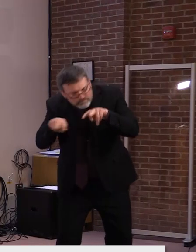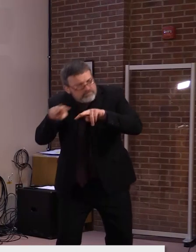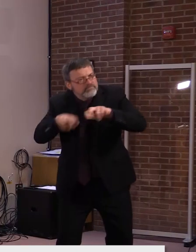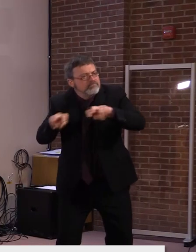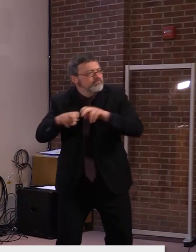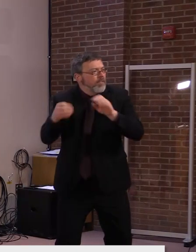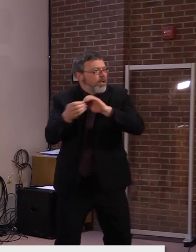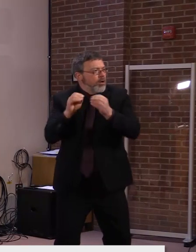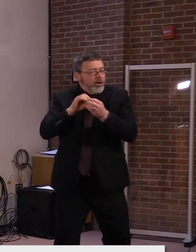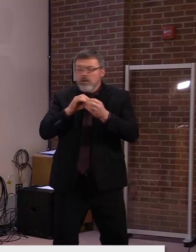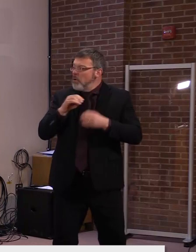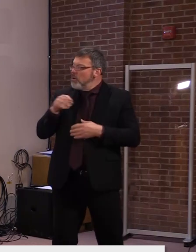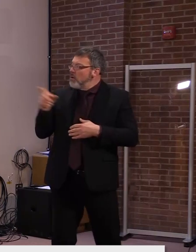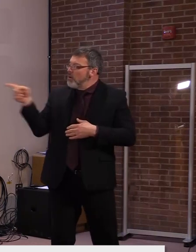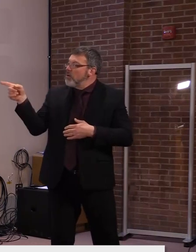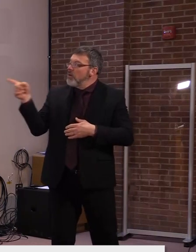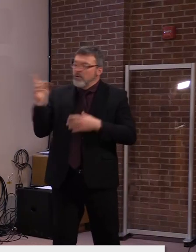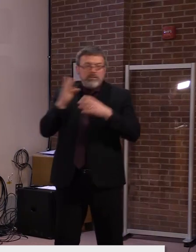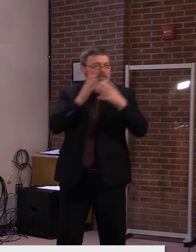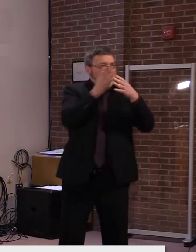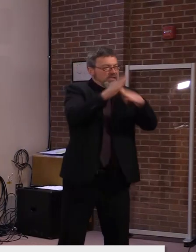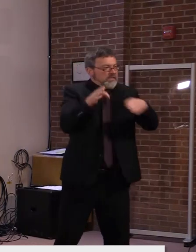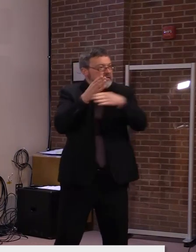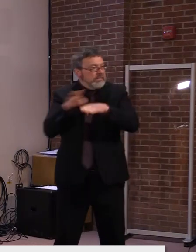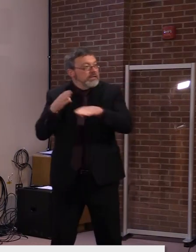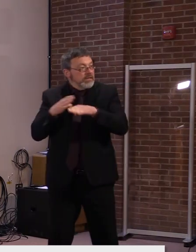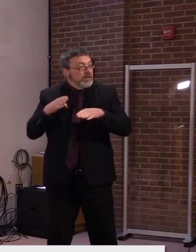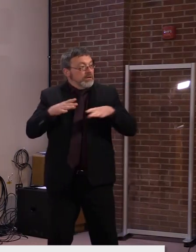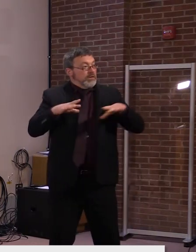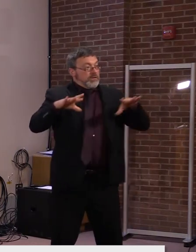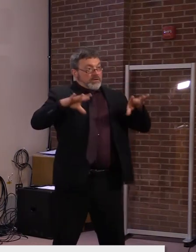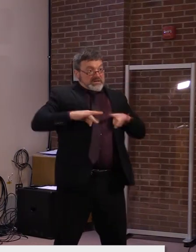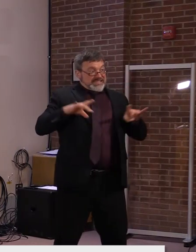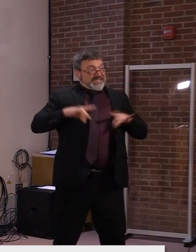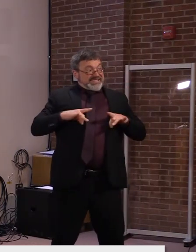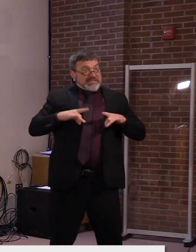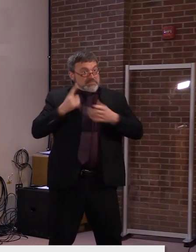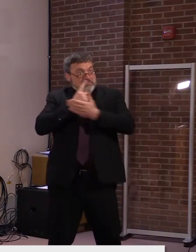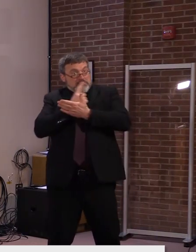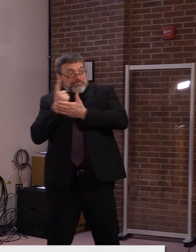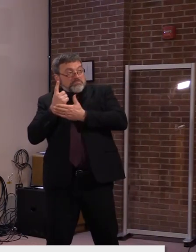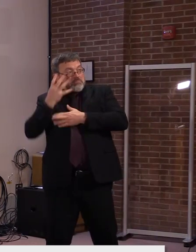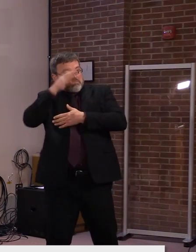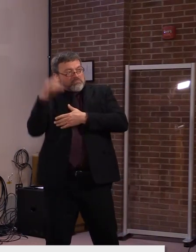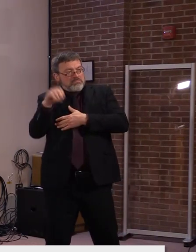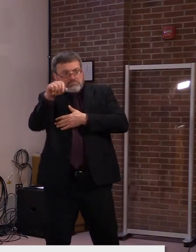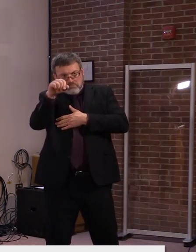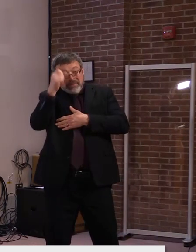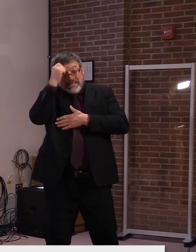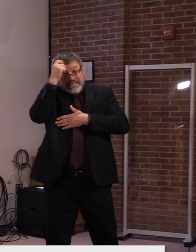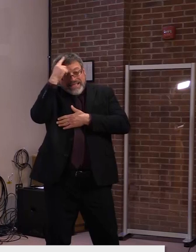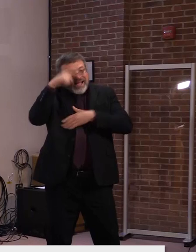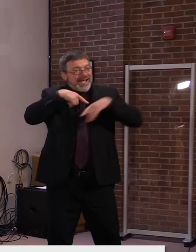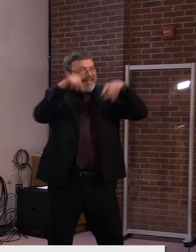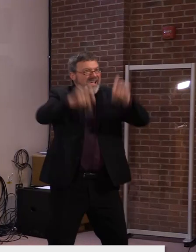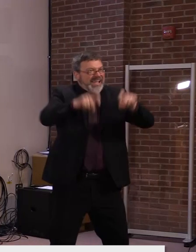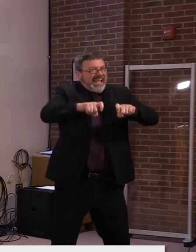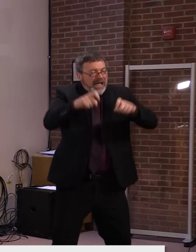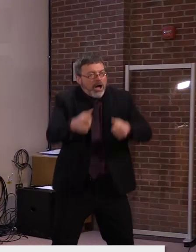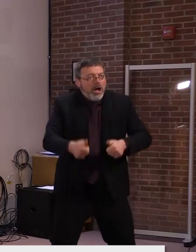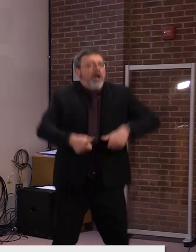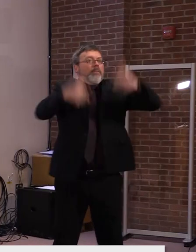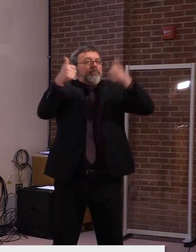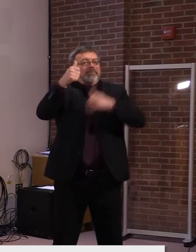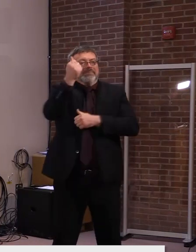although cases are up 4%, as the governor said, testing is up quite a bit this week, up about 16%. So that has actually driven down